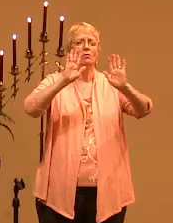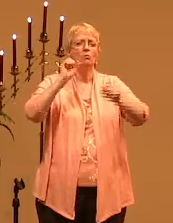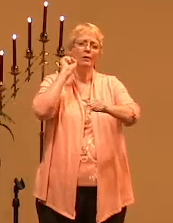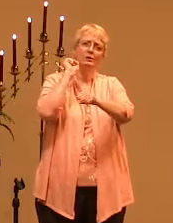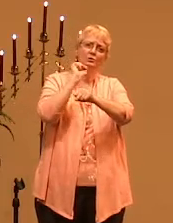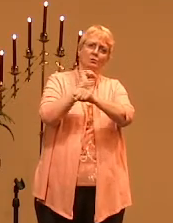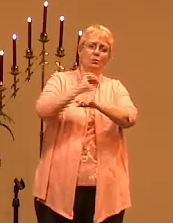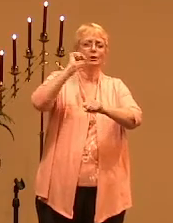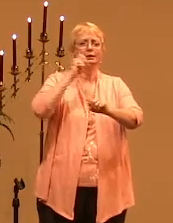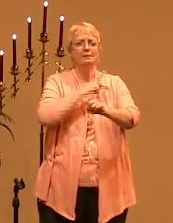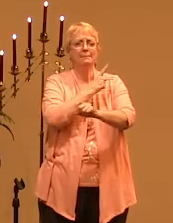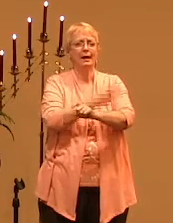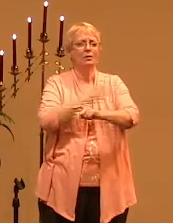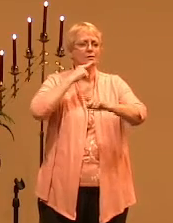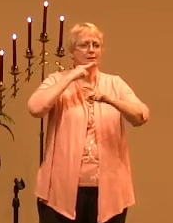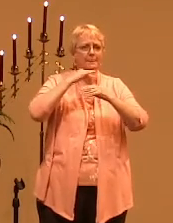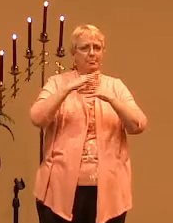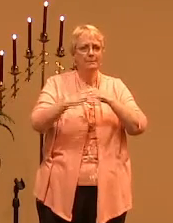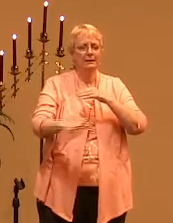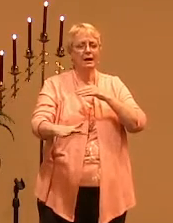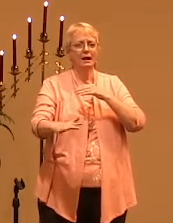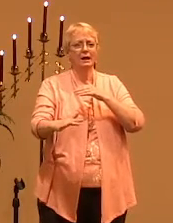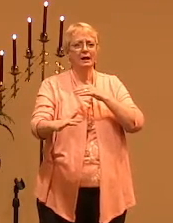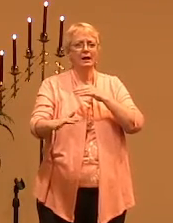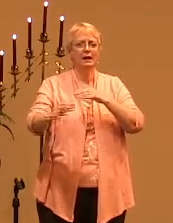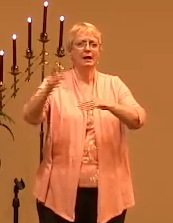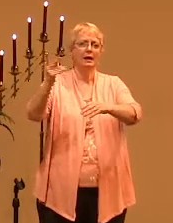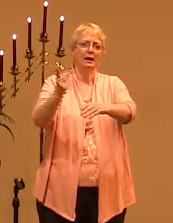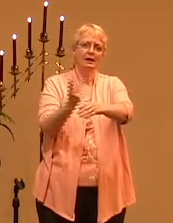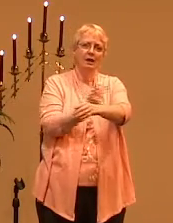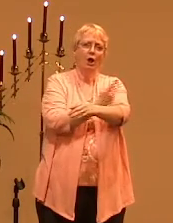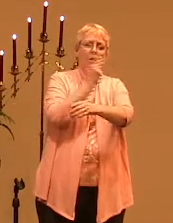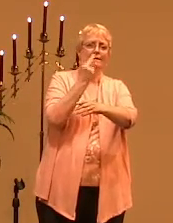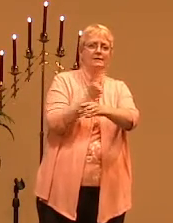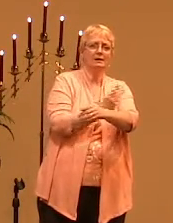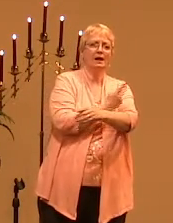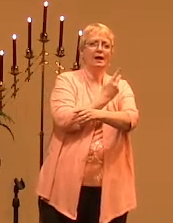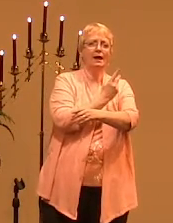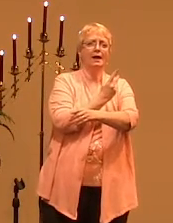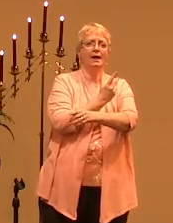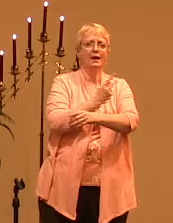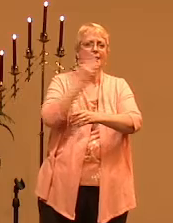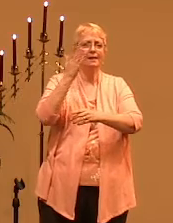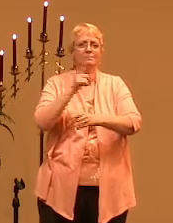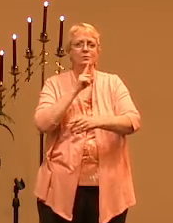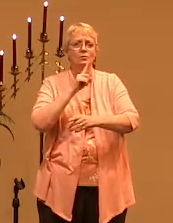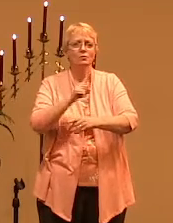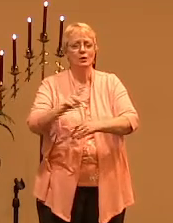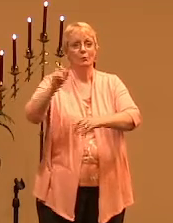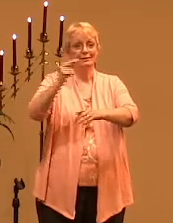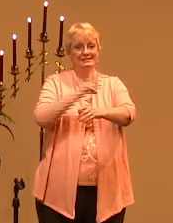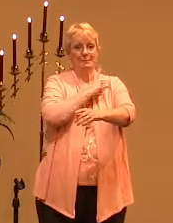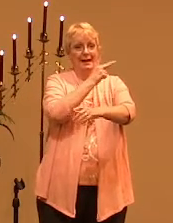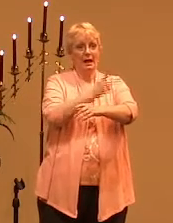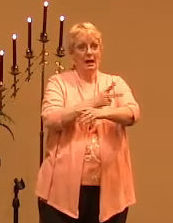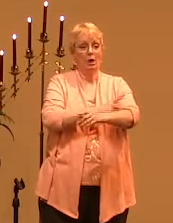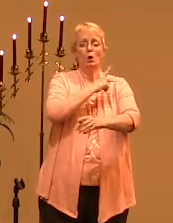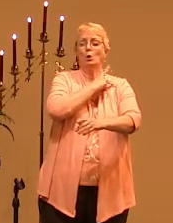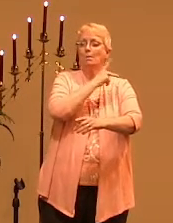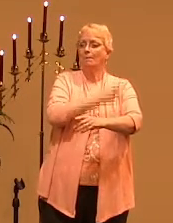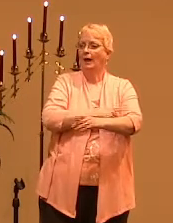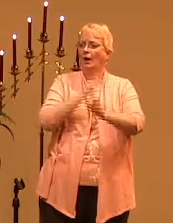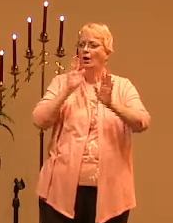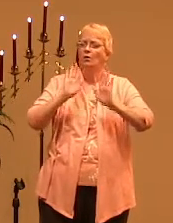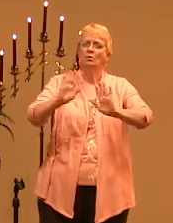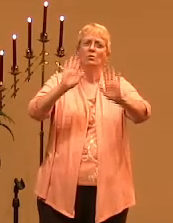power, wonder-working power in the blood of the Lamb. There is